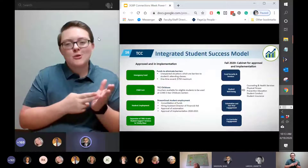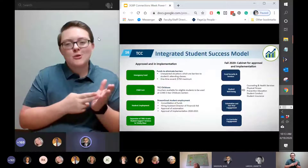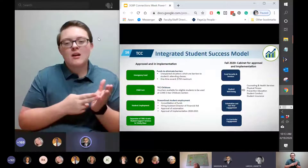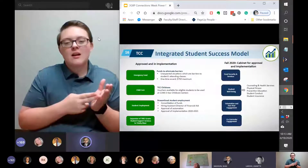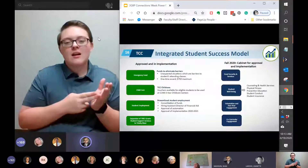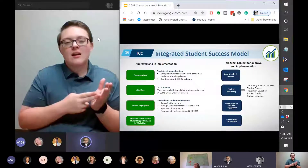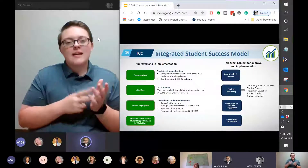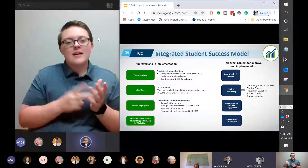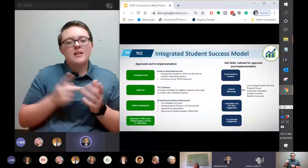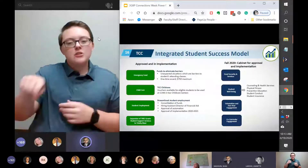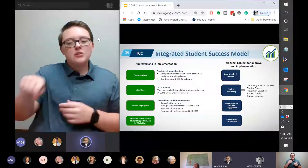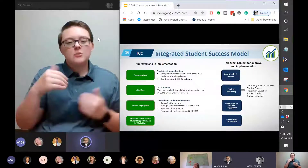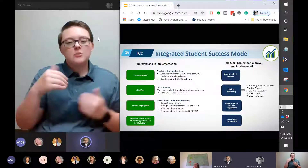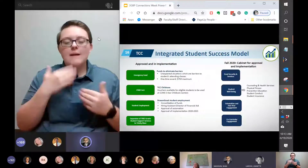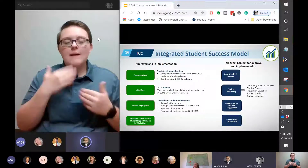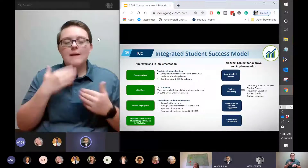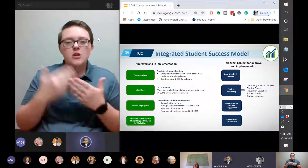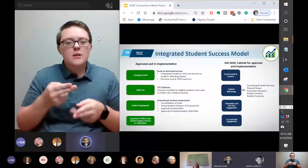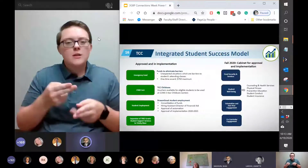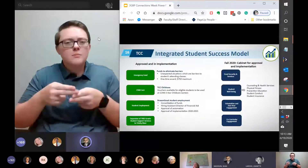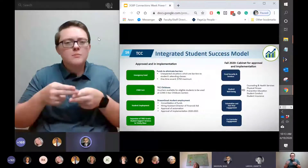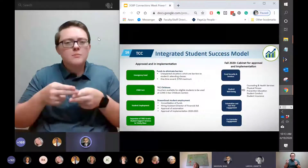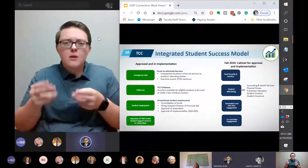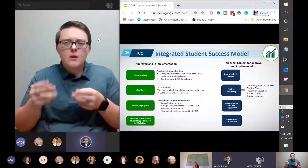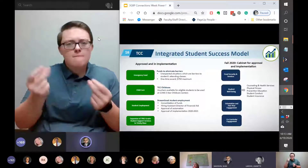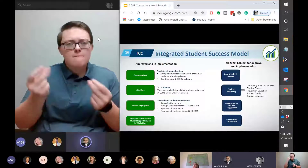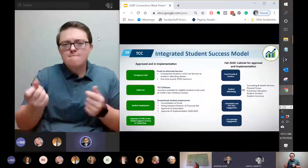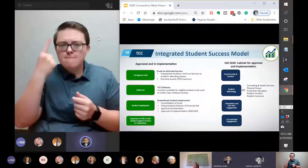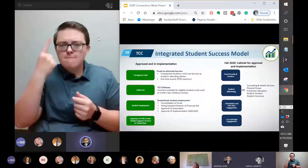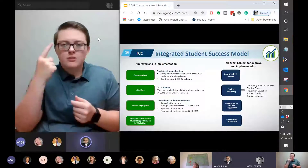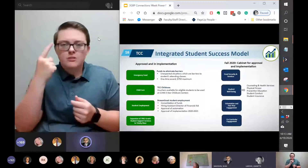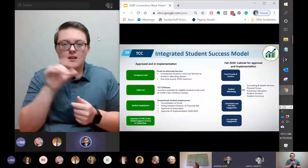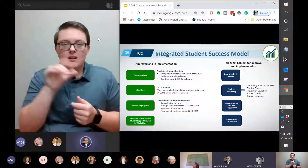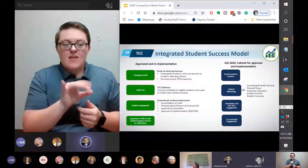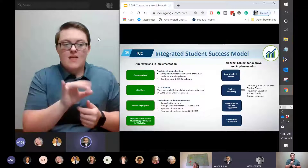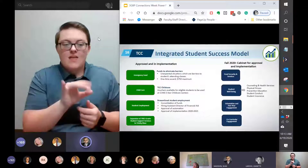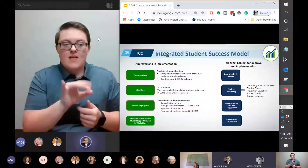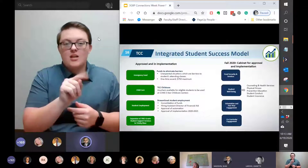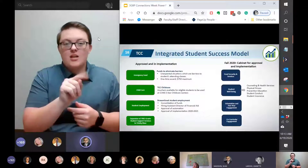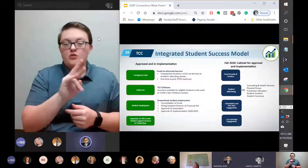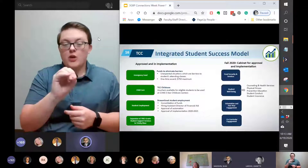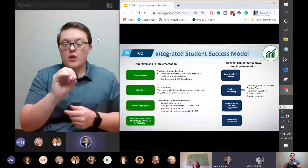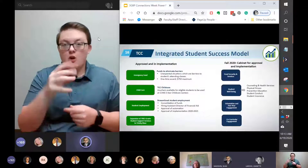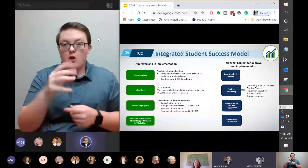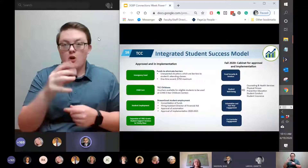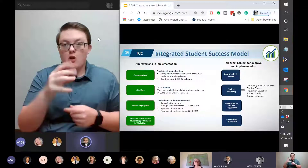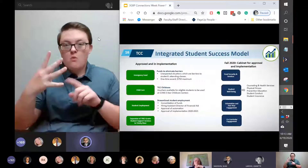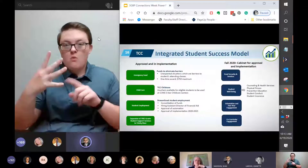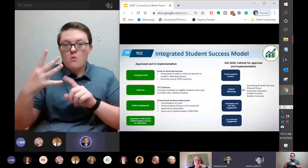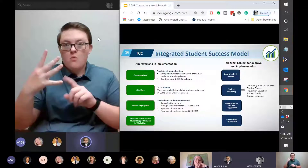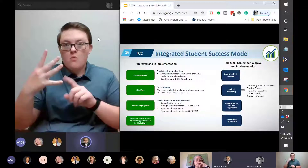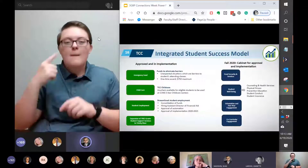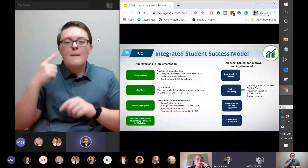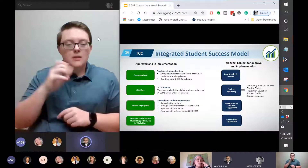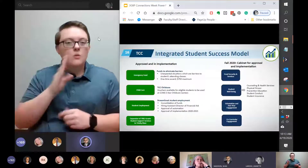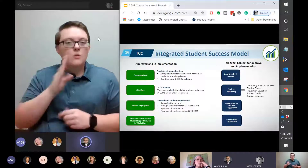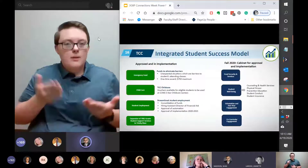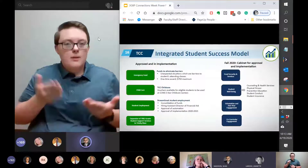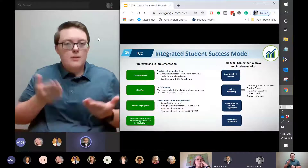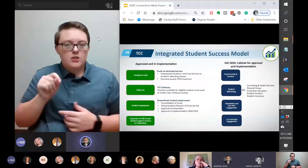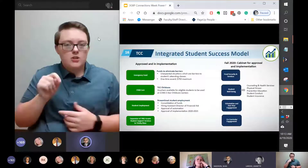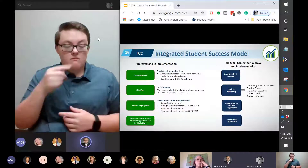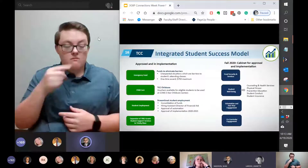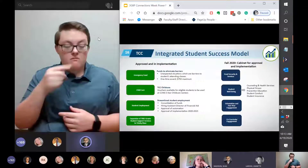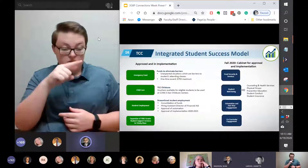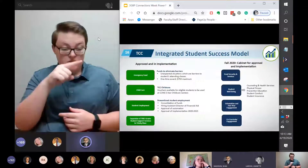have a quick understanding of that TRIO piece, because that's going to be right here at the Trinity River campus. You mind if I impose on you to share a bit,